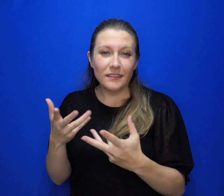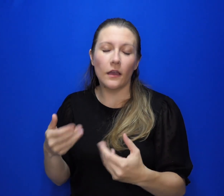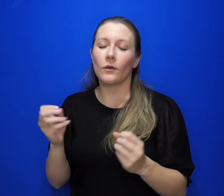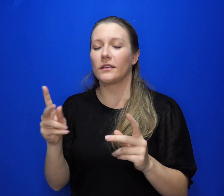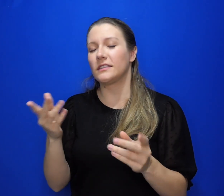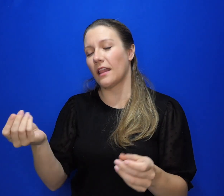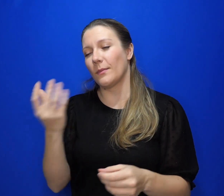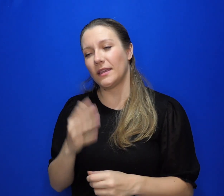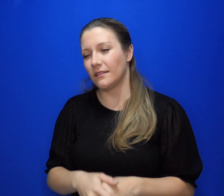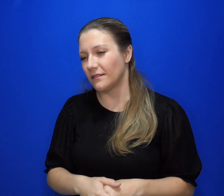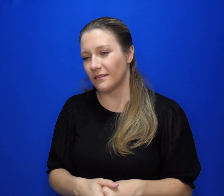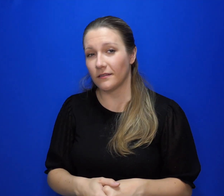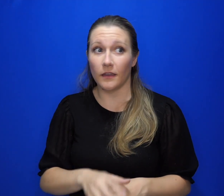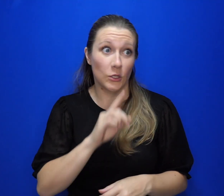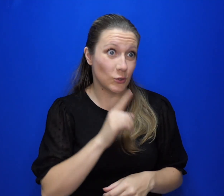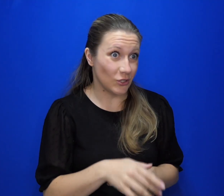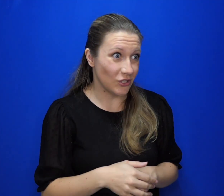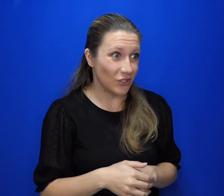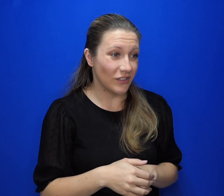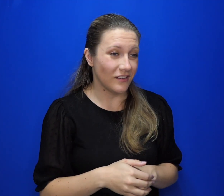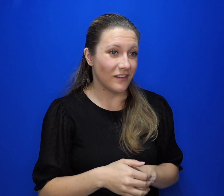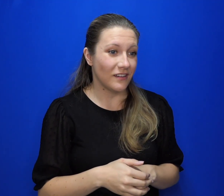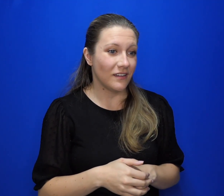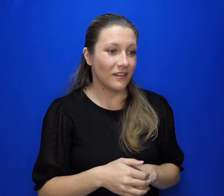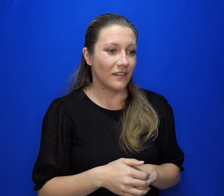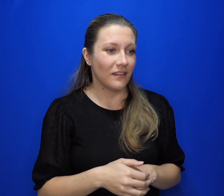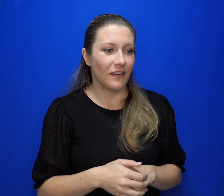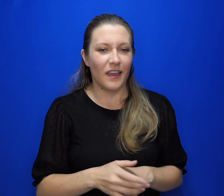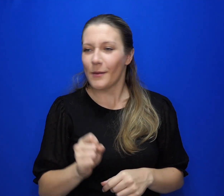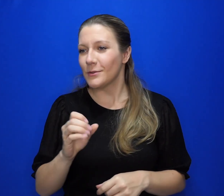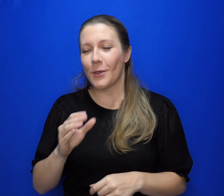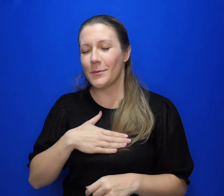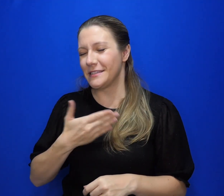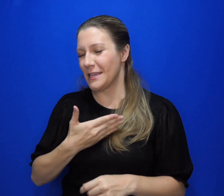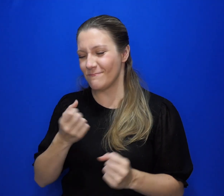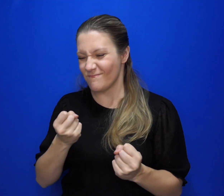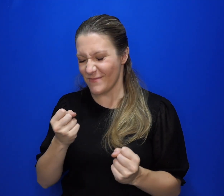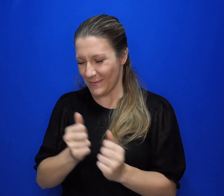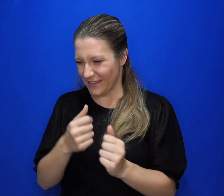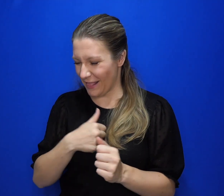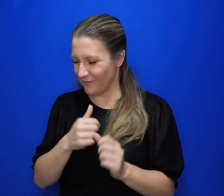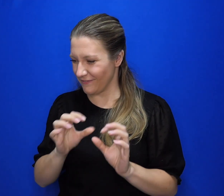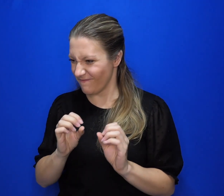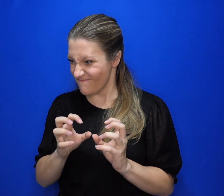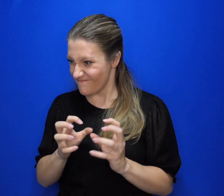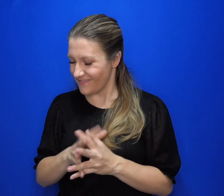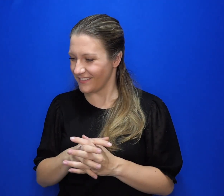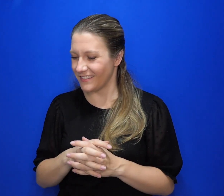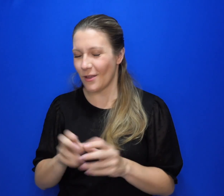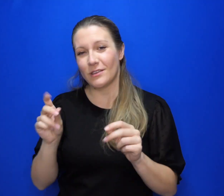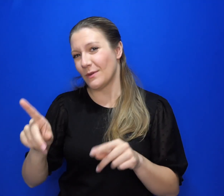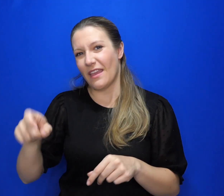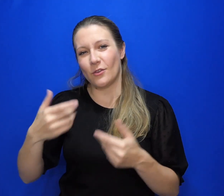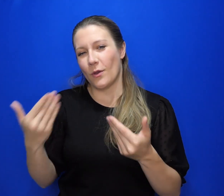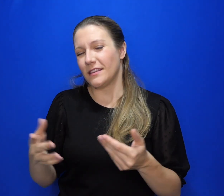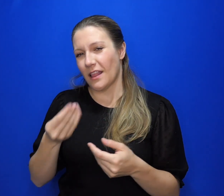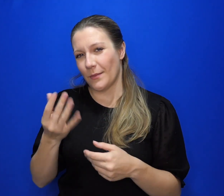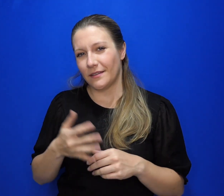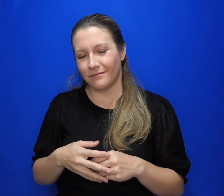sure? I'm so upset with myself. All right, we have to. Go ahead. Just tell me. Notting Hill.